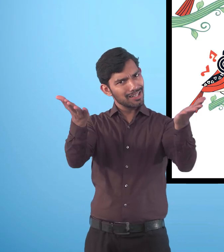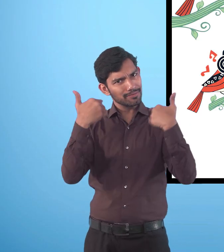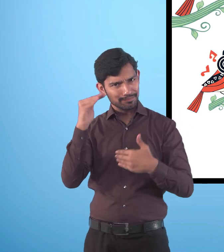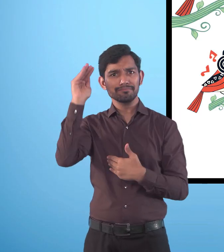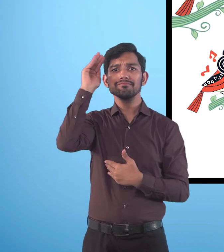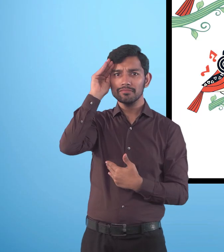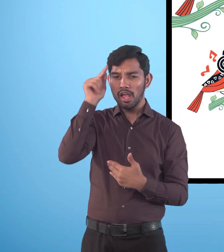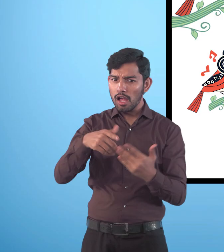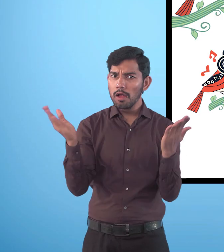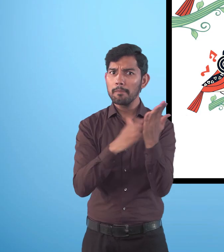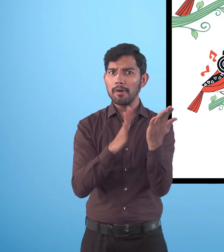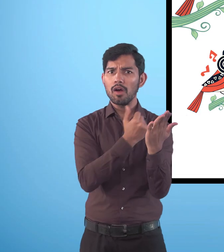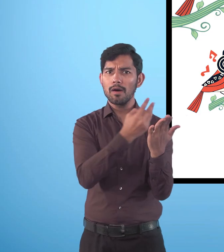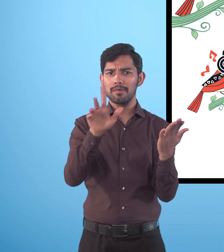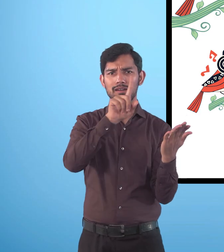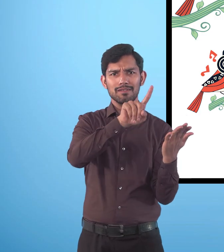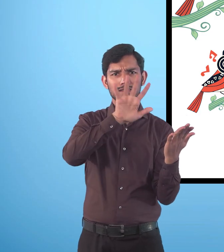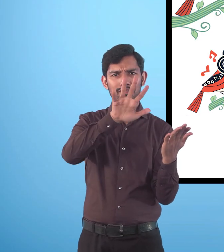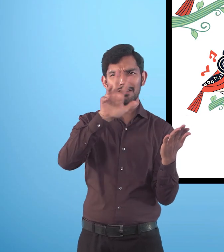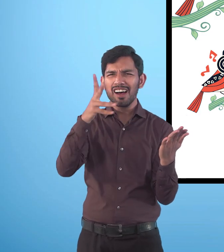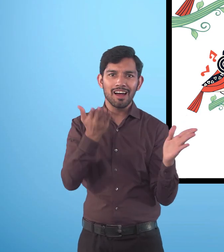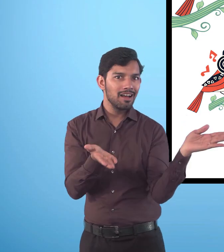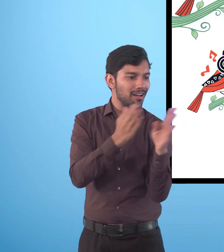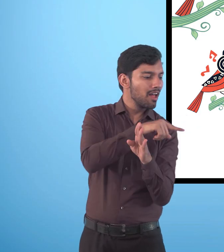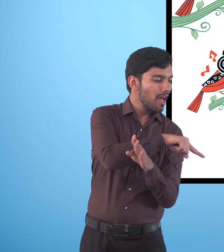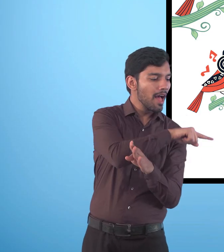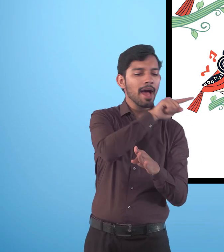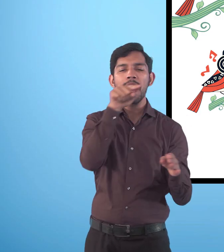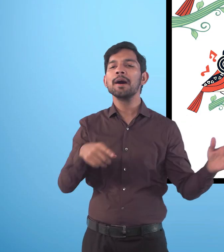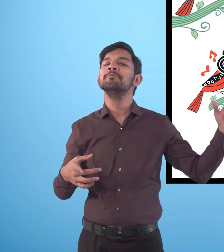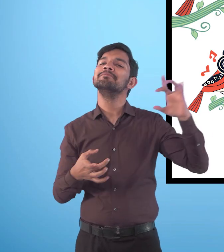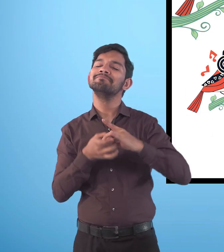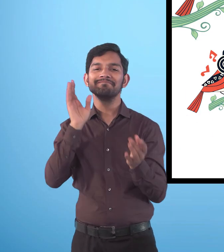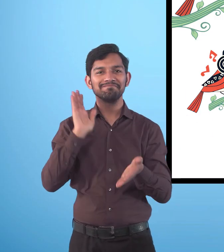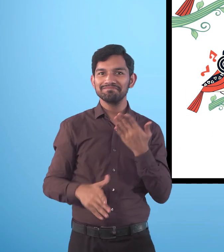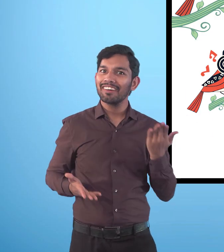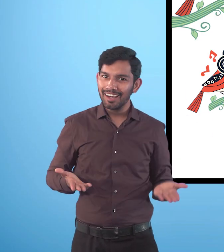Let us listen. Refer to page number 158.